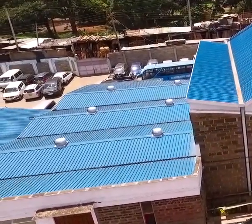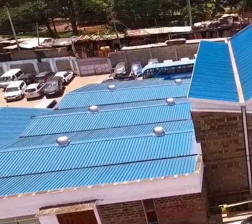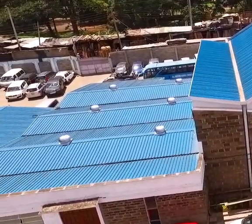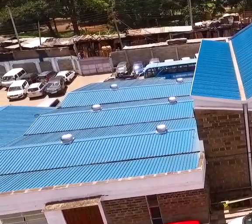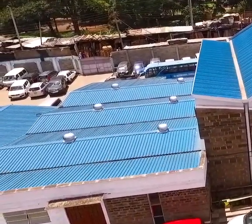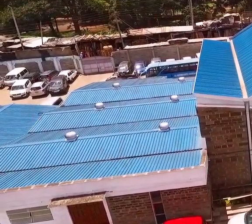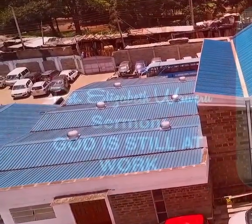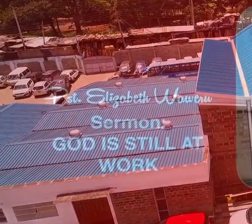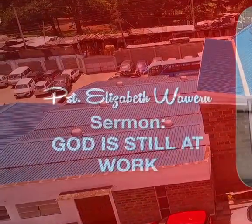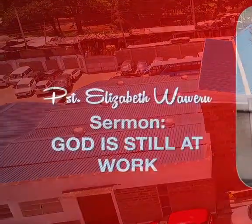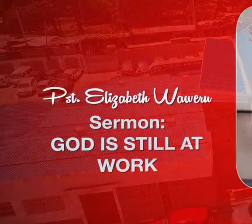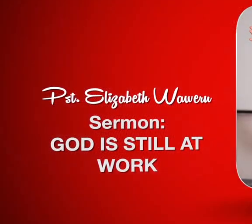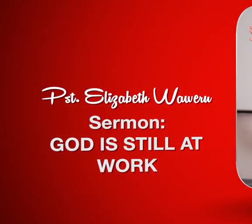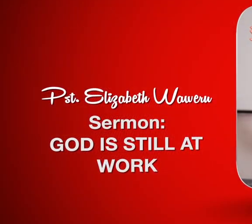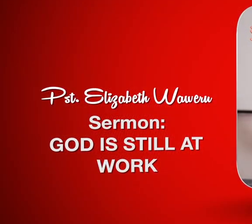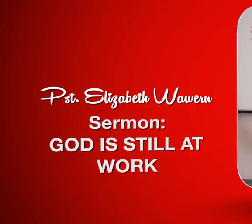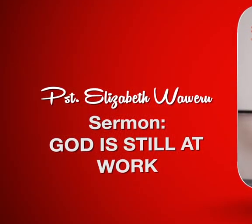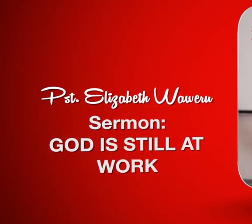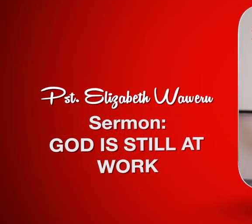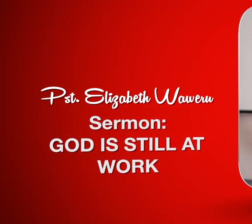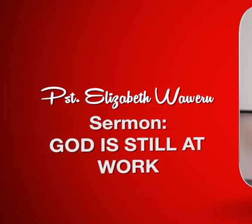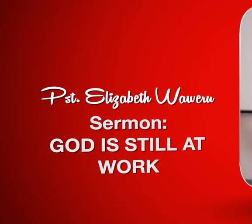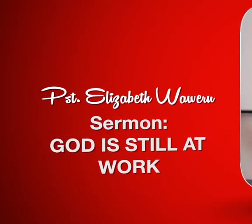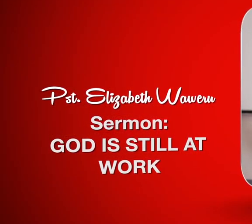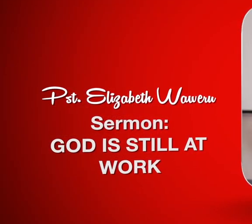and who showed the moon